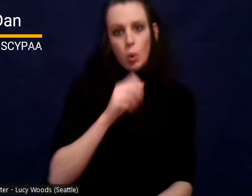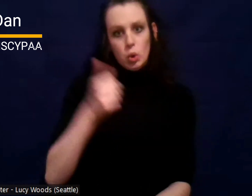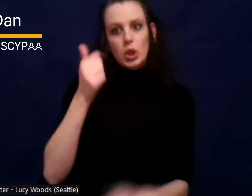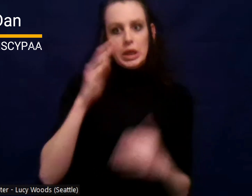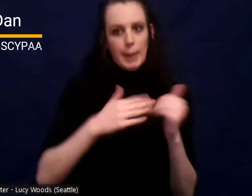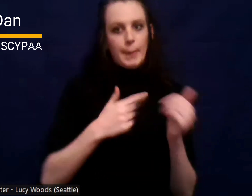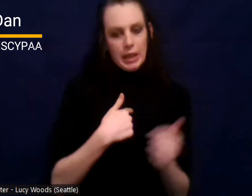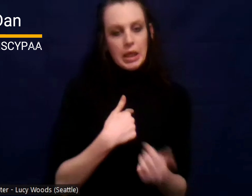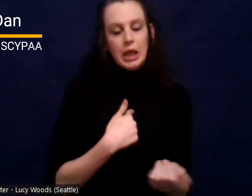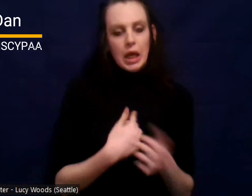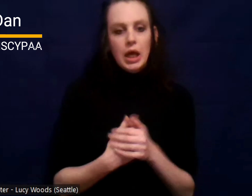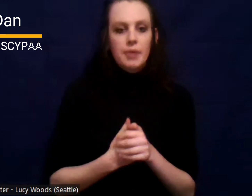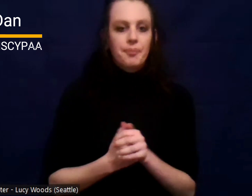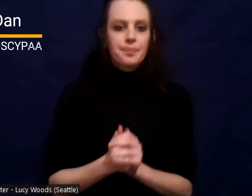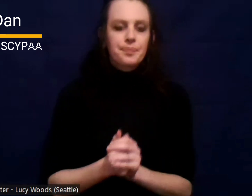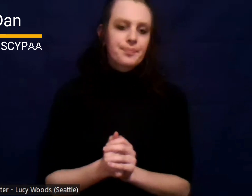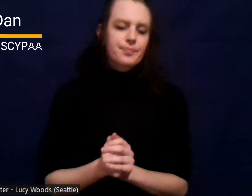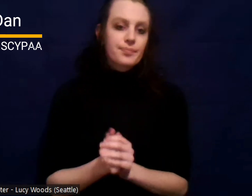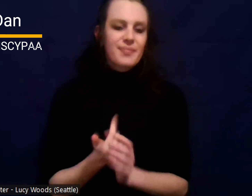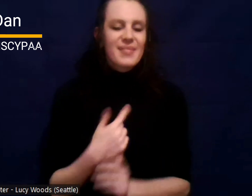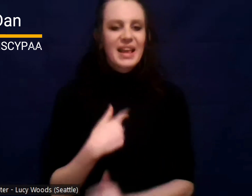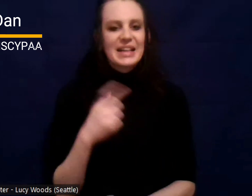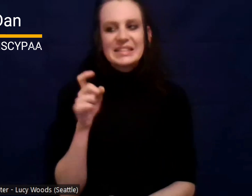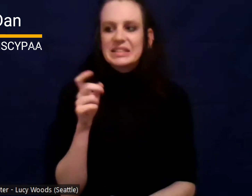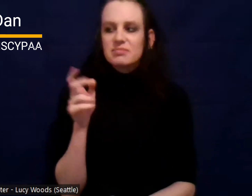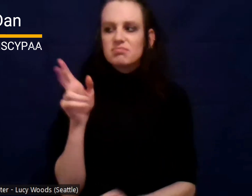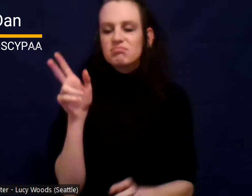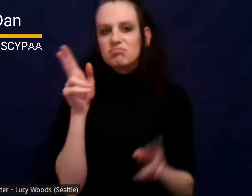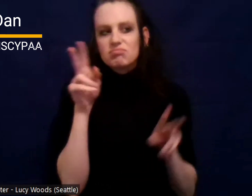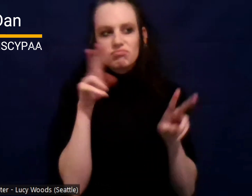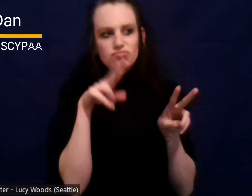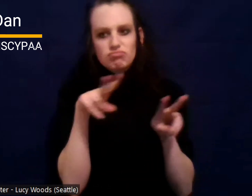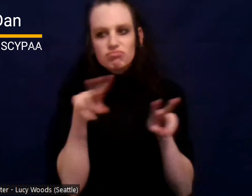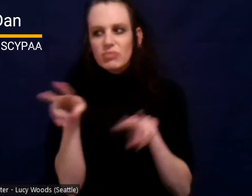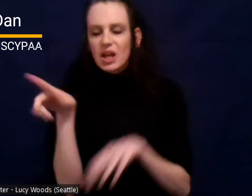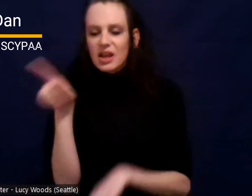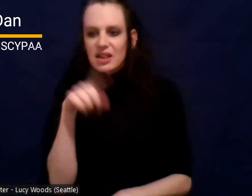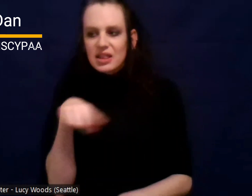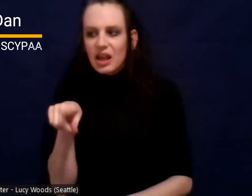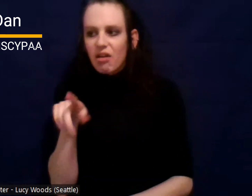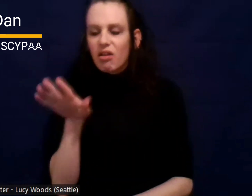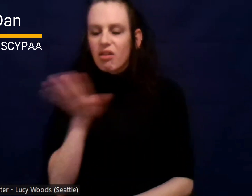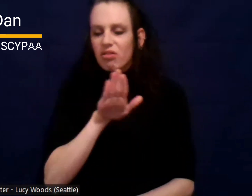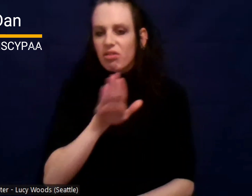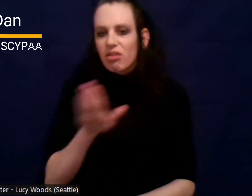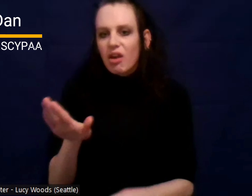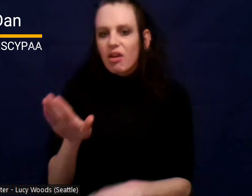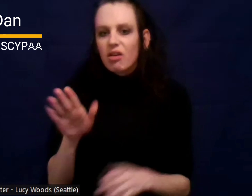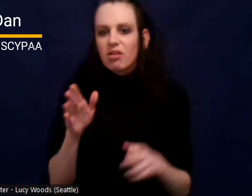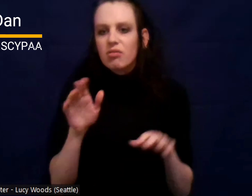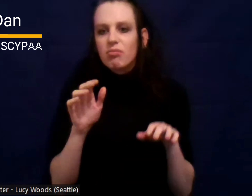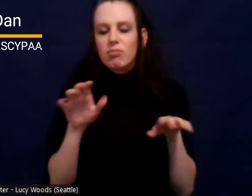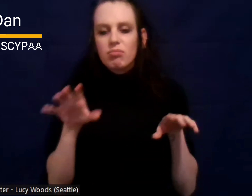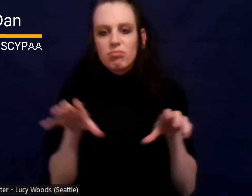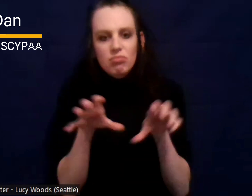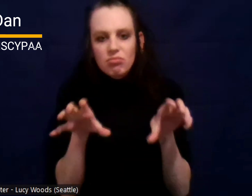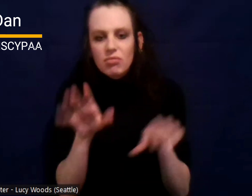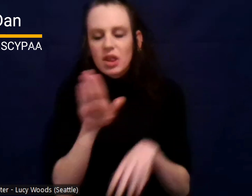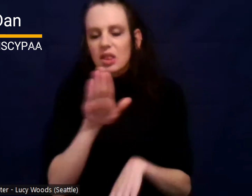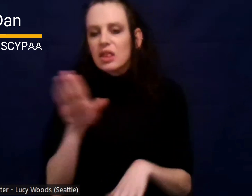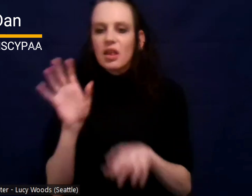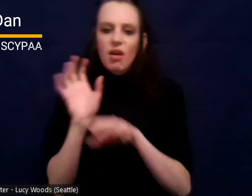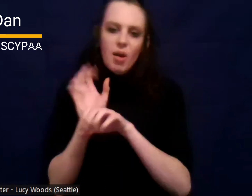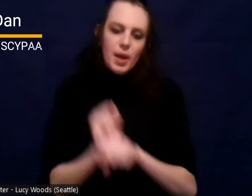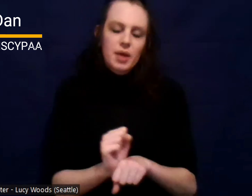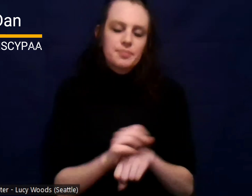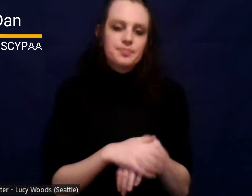kind of I had to look at like what they were doing, get through things, and the two things